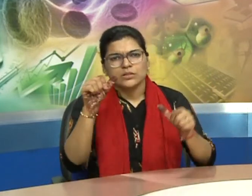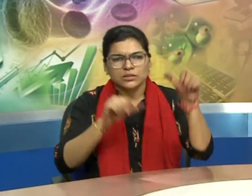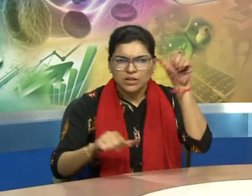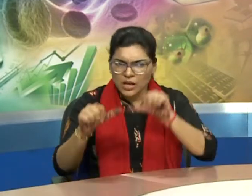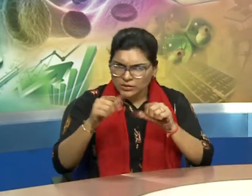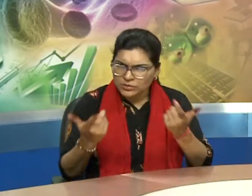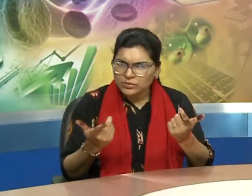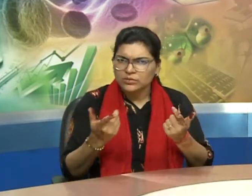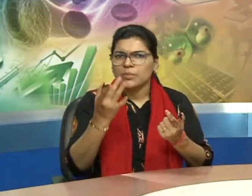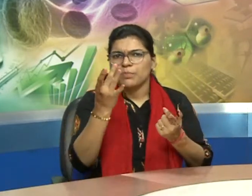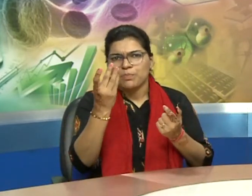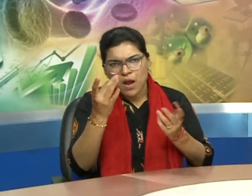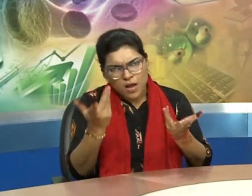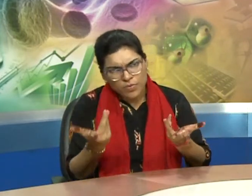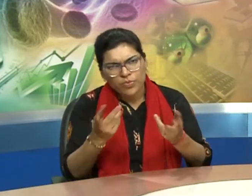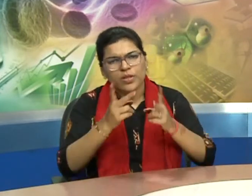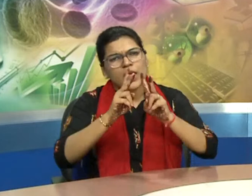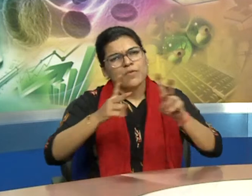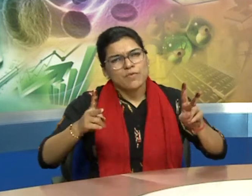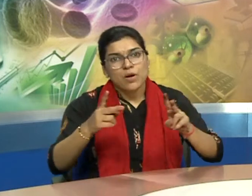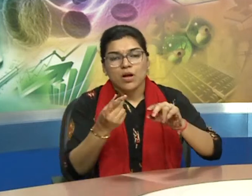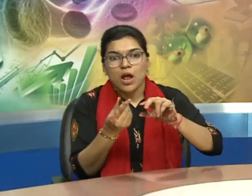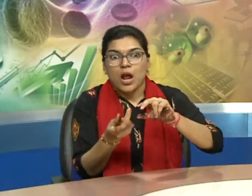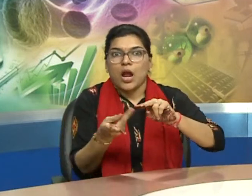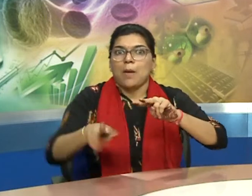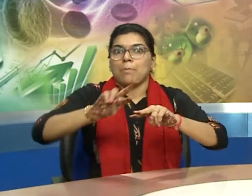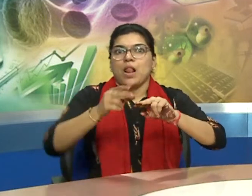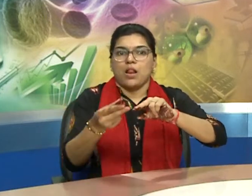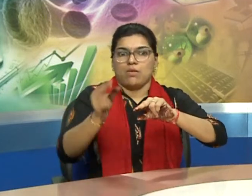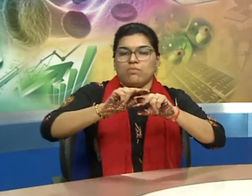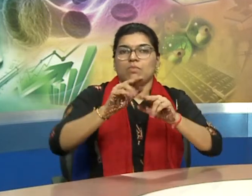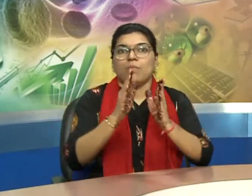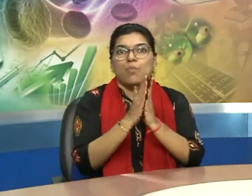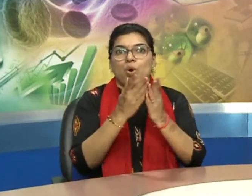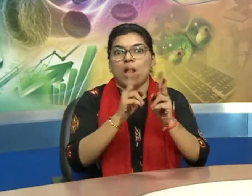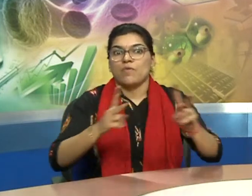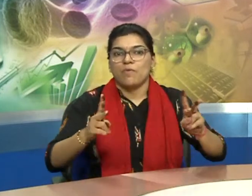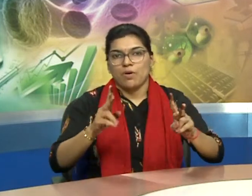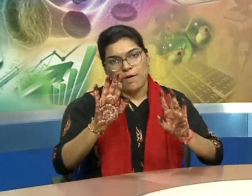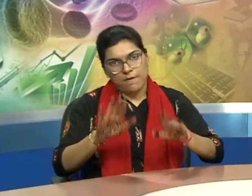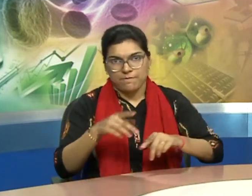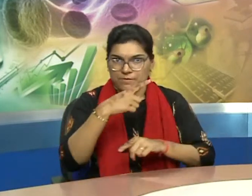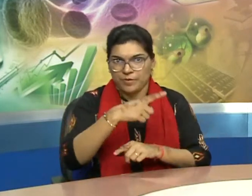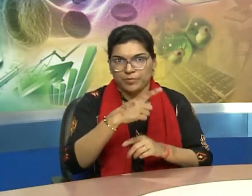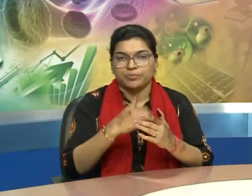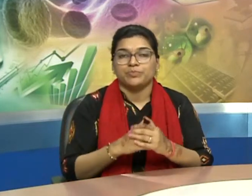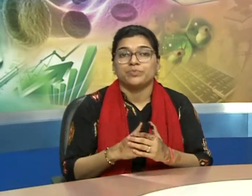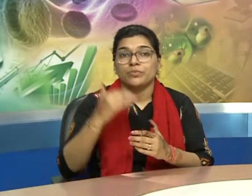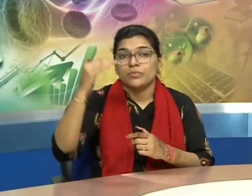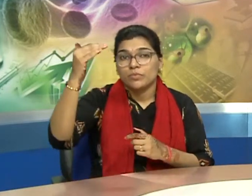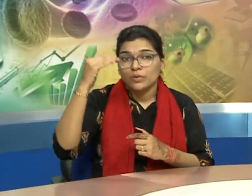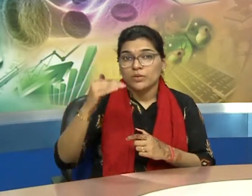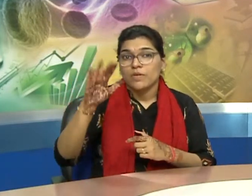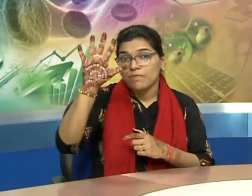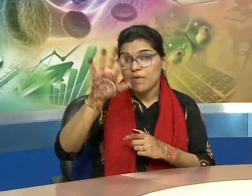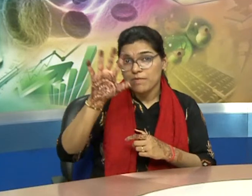6 months or every year. And also sometimes there are multidisciplinary